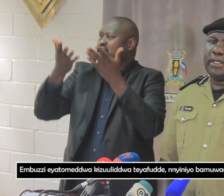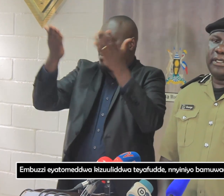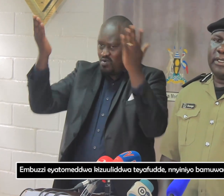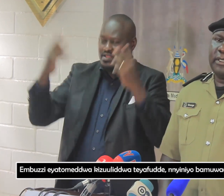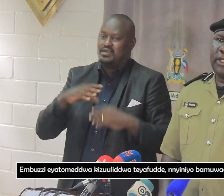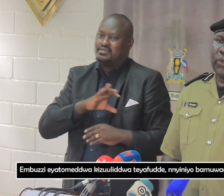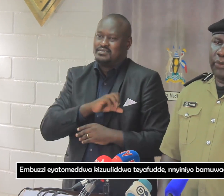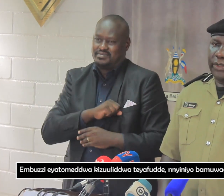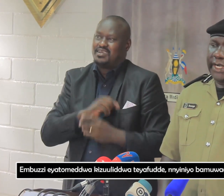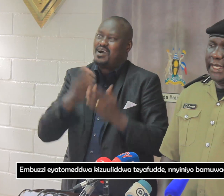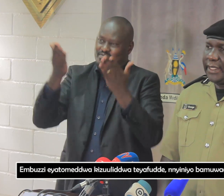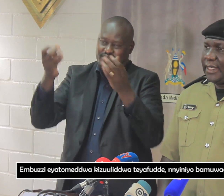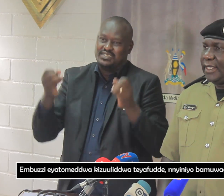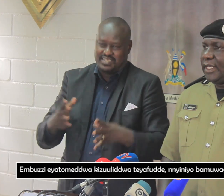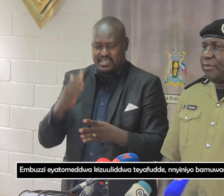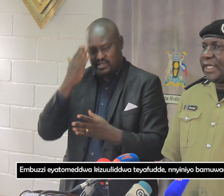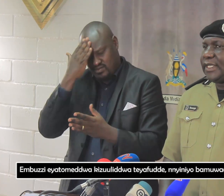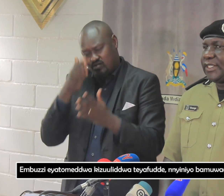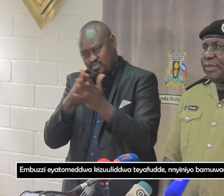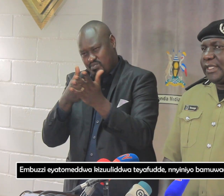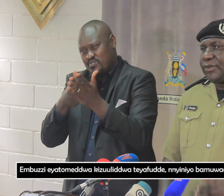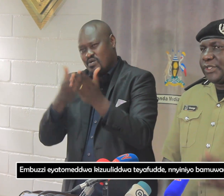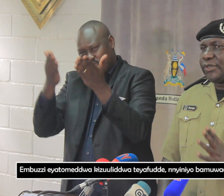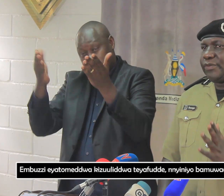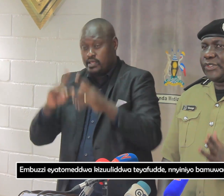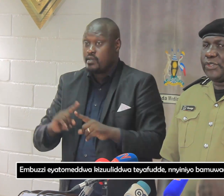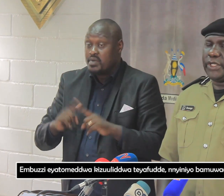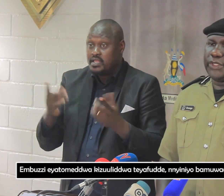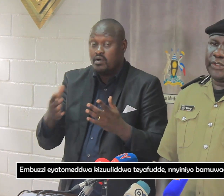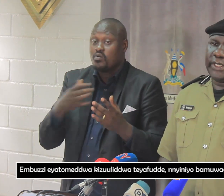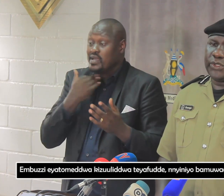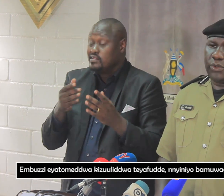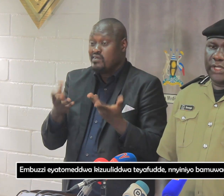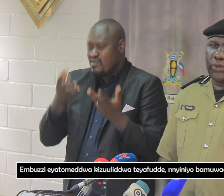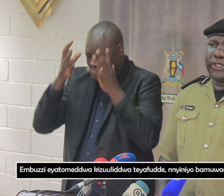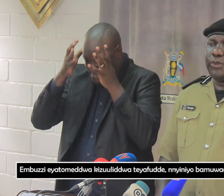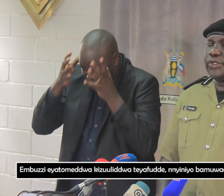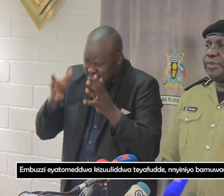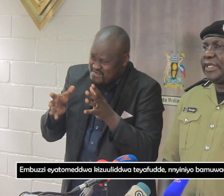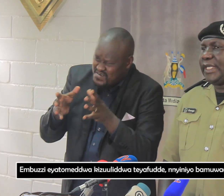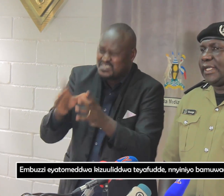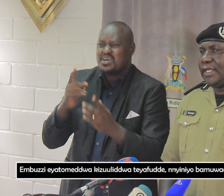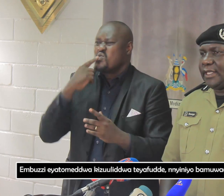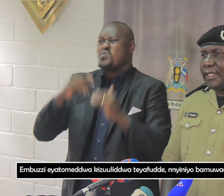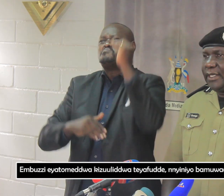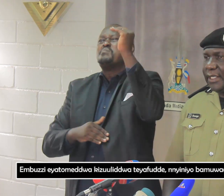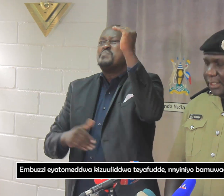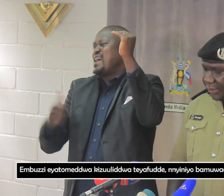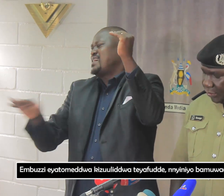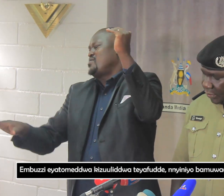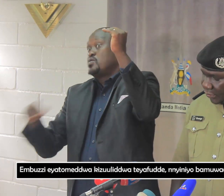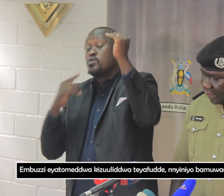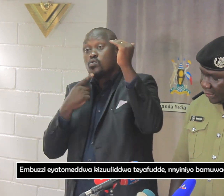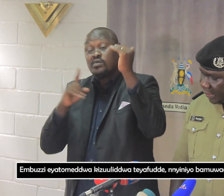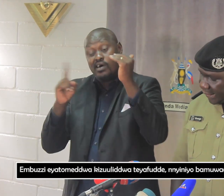everyone in one way or another, but it doesn't mean that we should force situations. There is no one who is more superior than another in